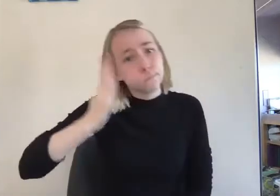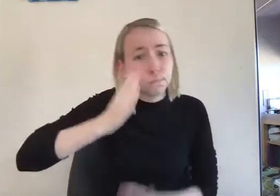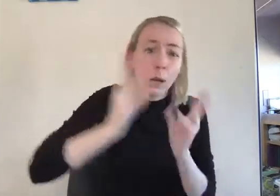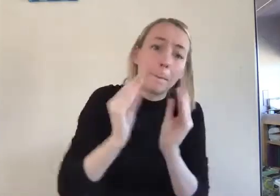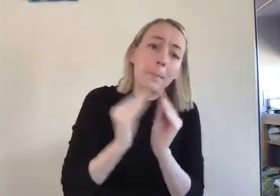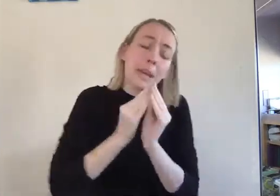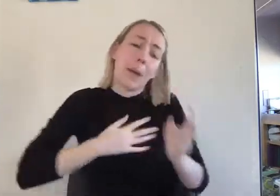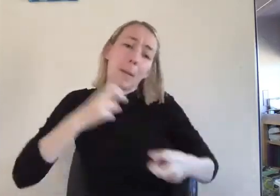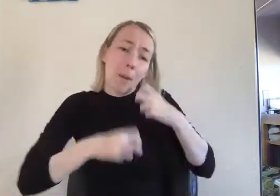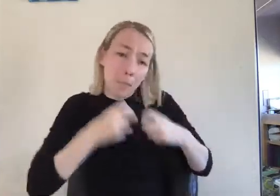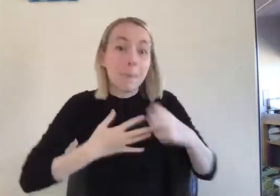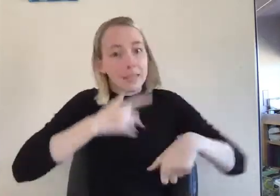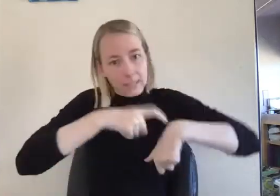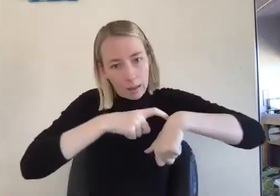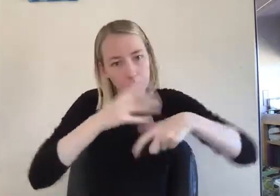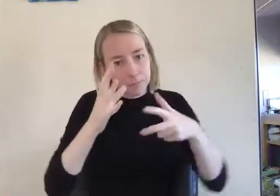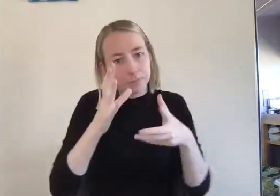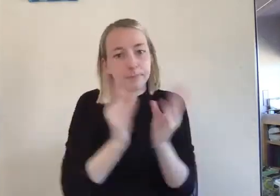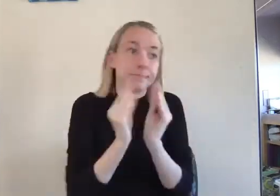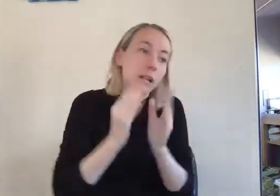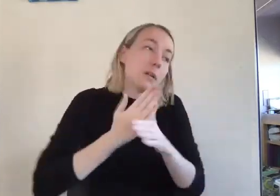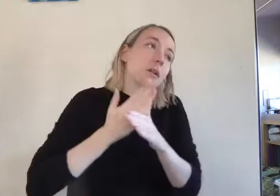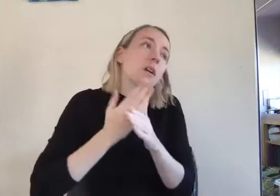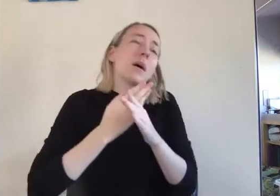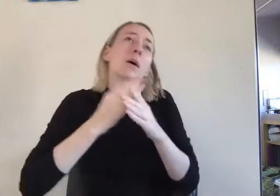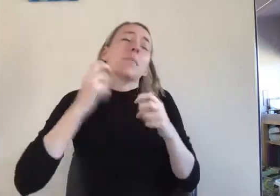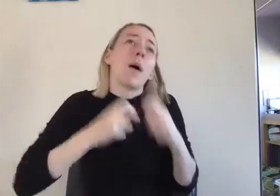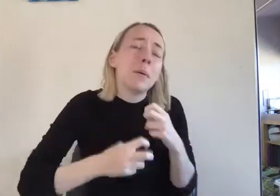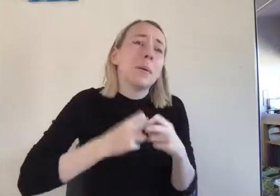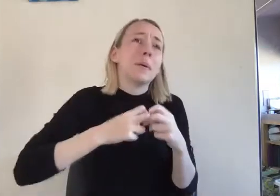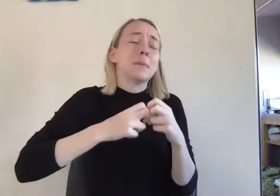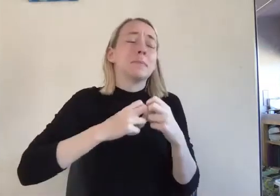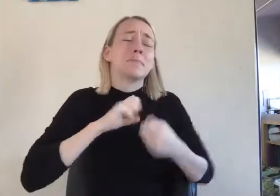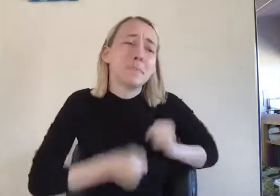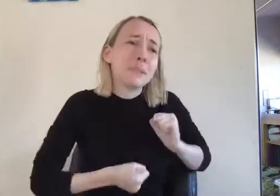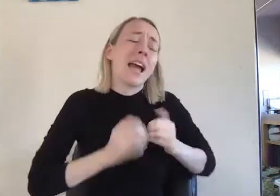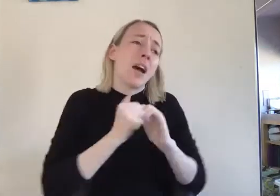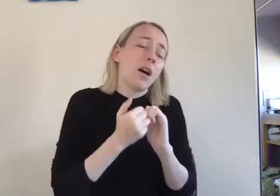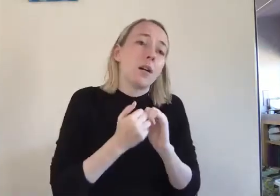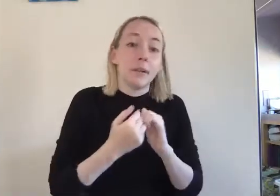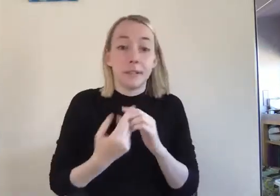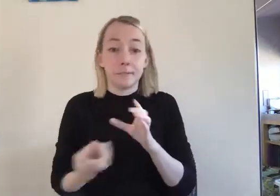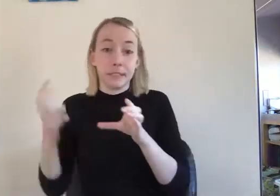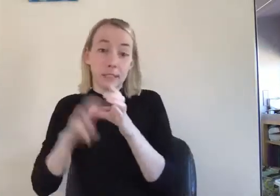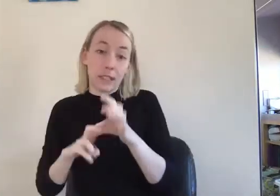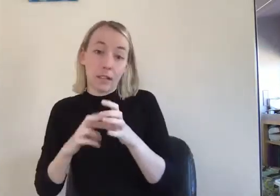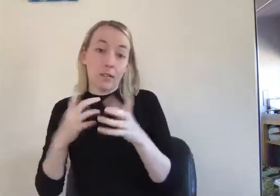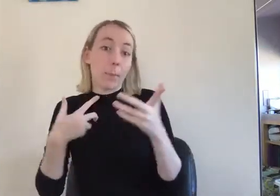pressing problems, not the whole meeting, my time to share. I would always share a pressing problem. I would always just immediately after the meeting go to like 5